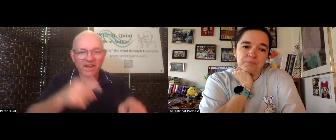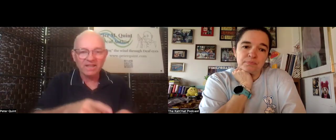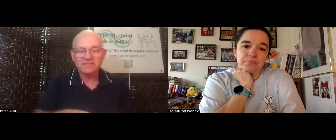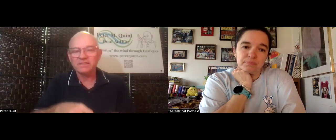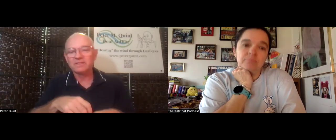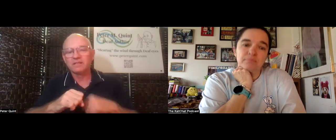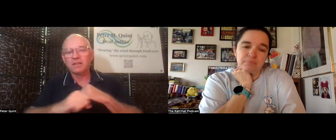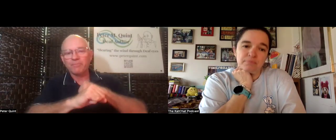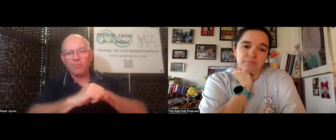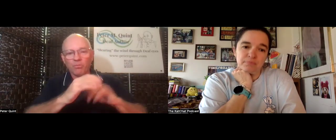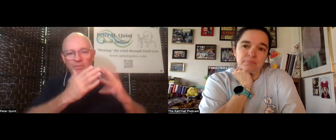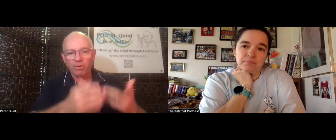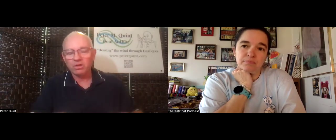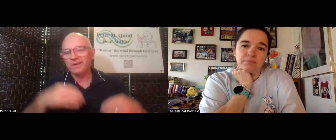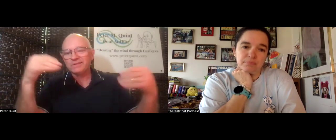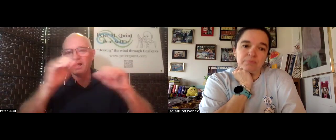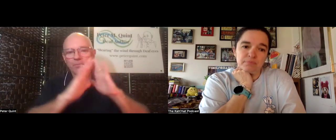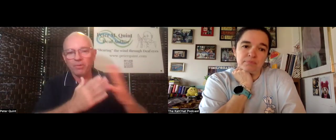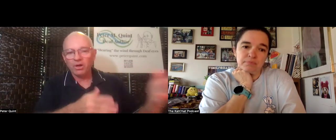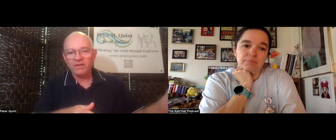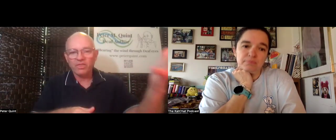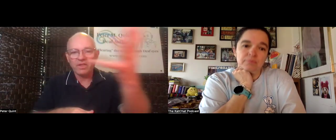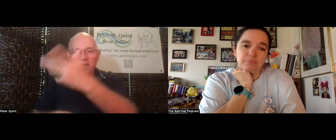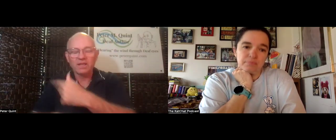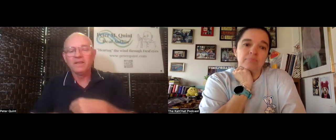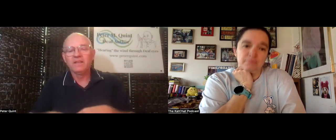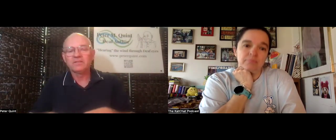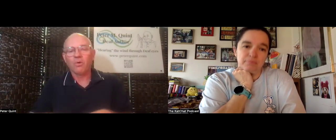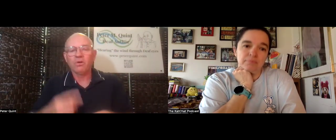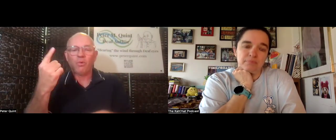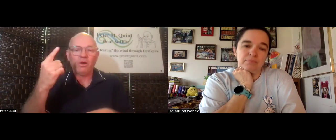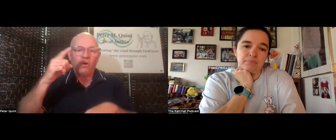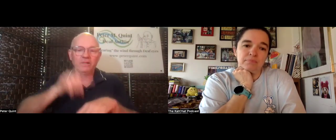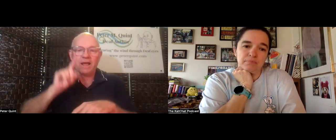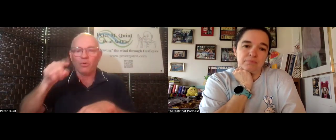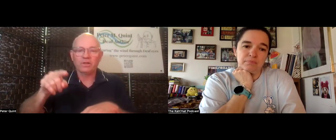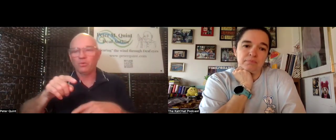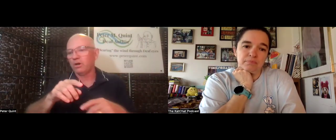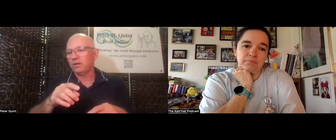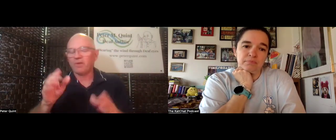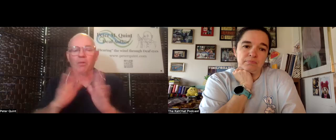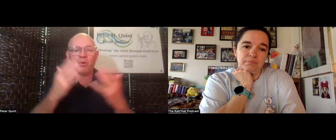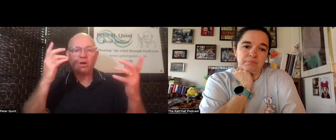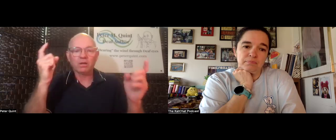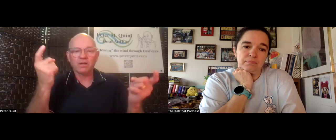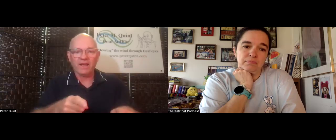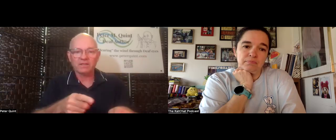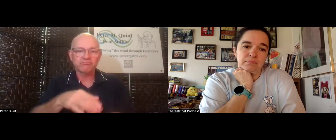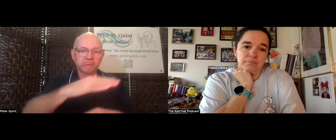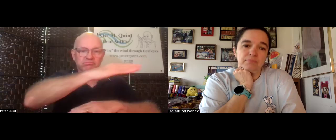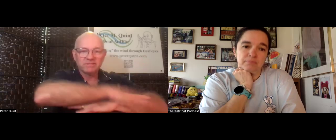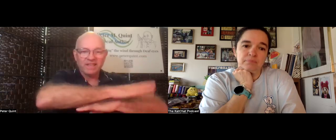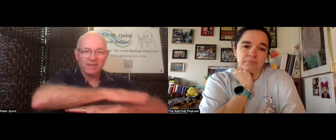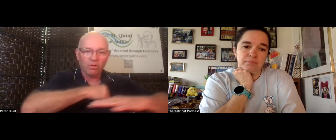book events and like promote my book, sell my book and everything. So one time I went to a book